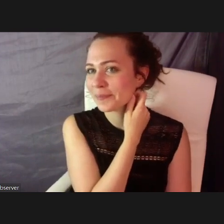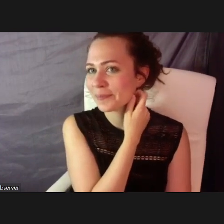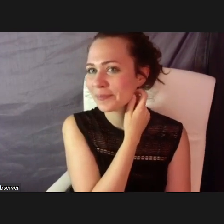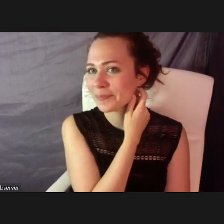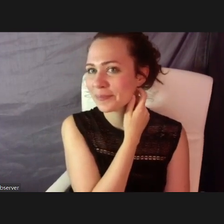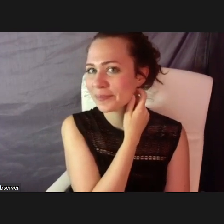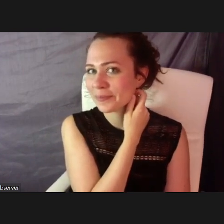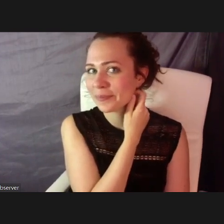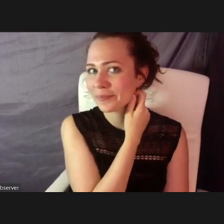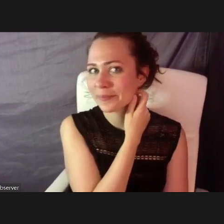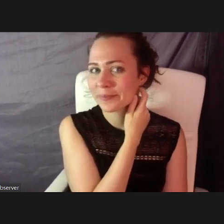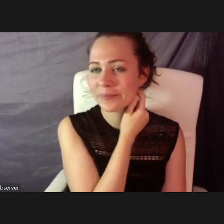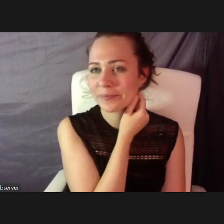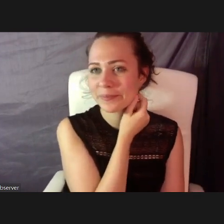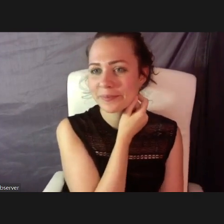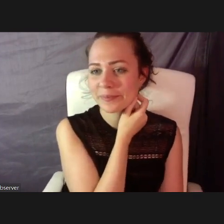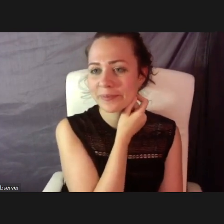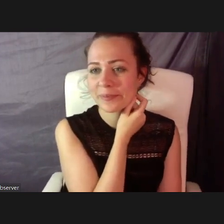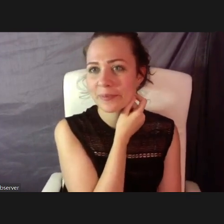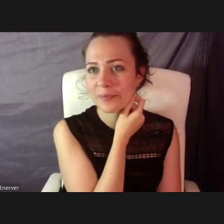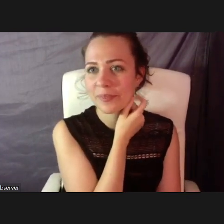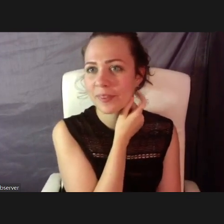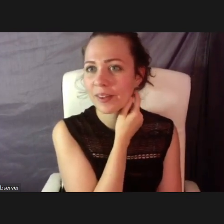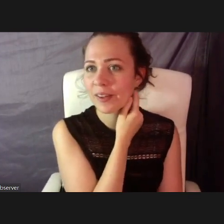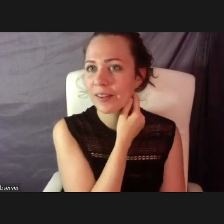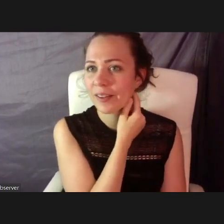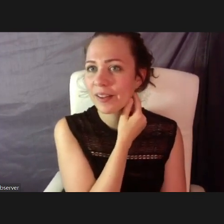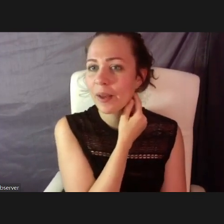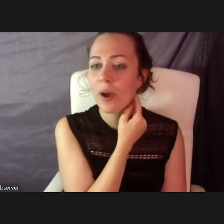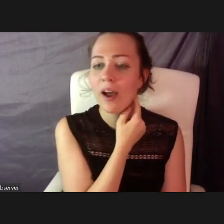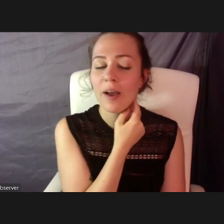understand. I'm sorry, her name.